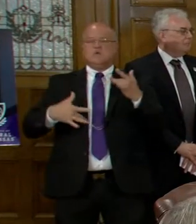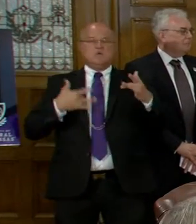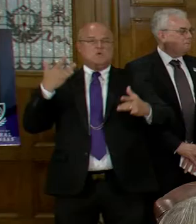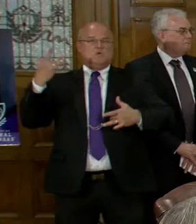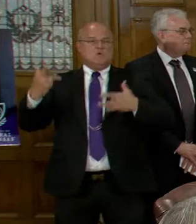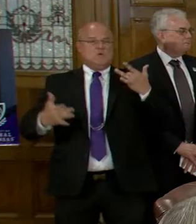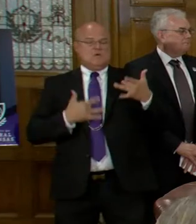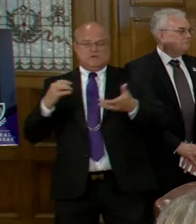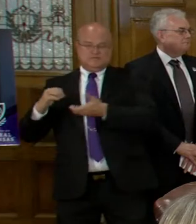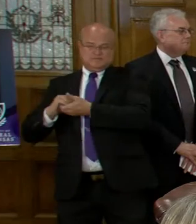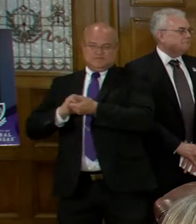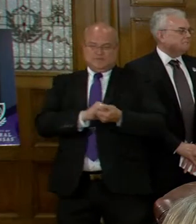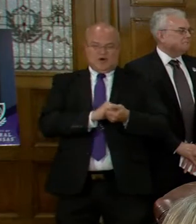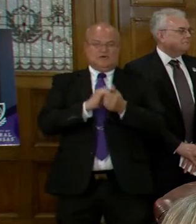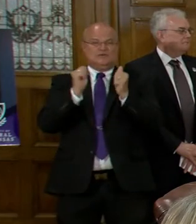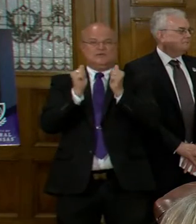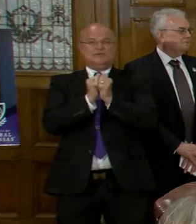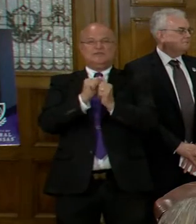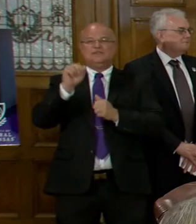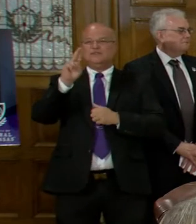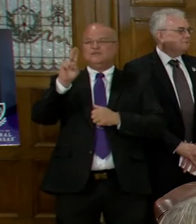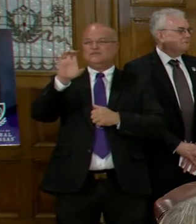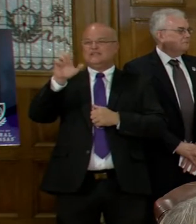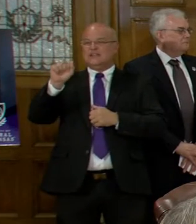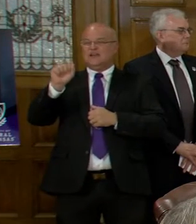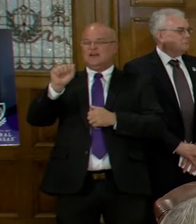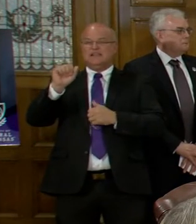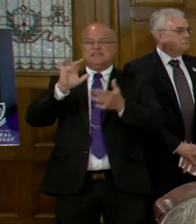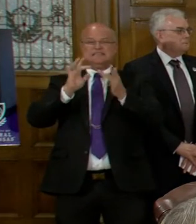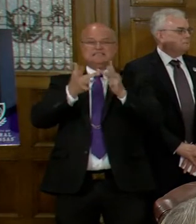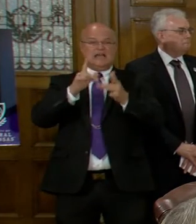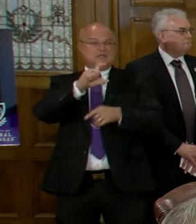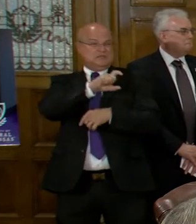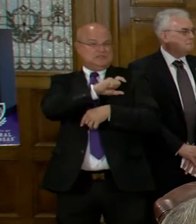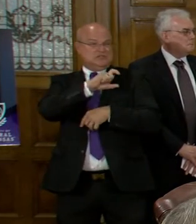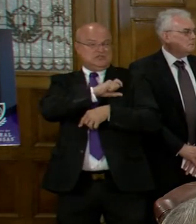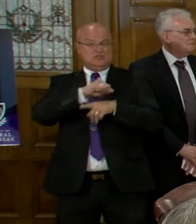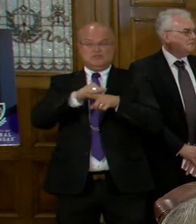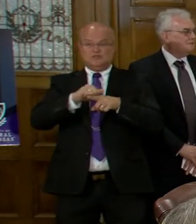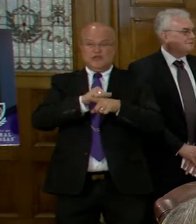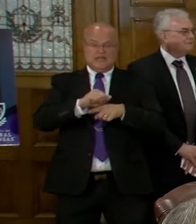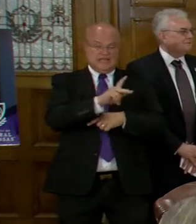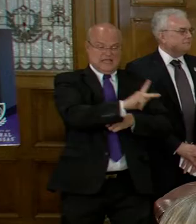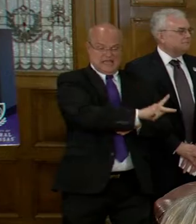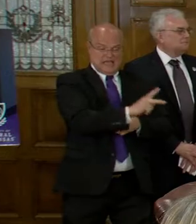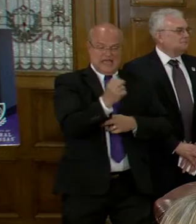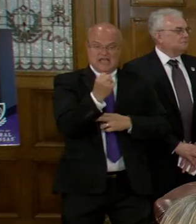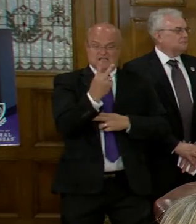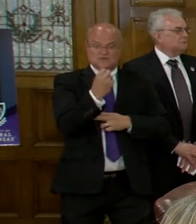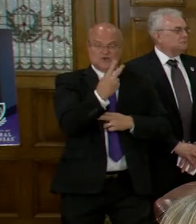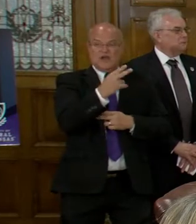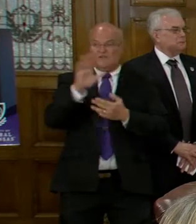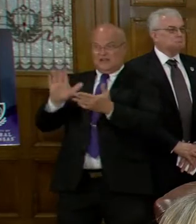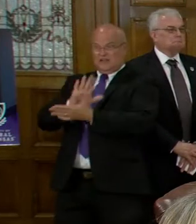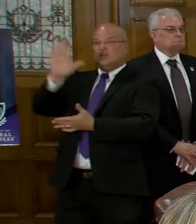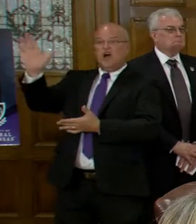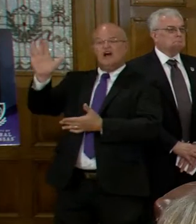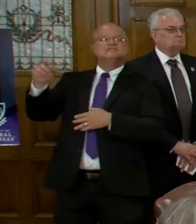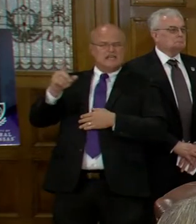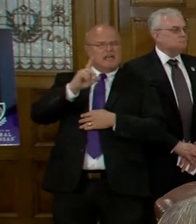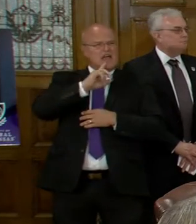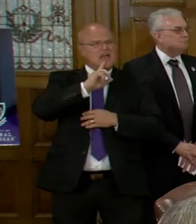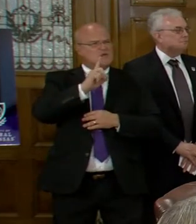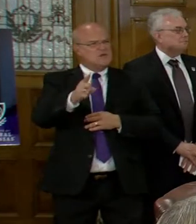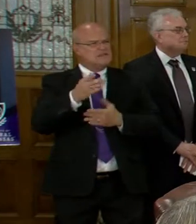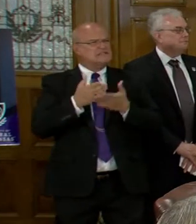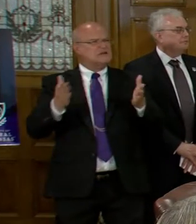partner with UCA on cybersecurity training for K-12 and higher ed, and really,